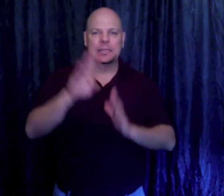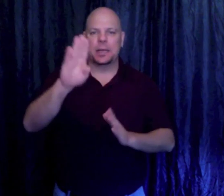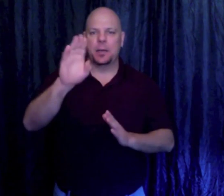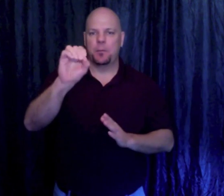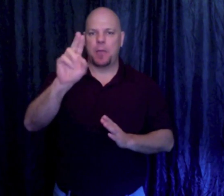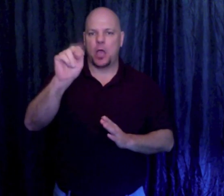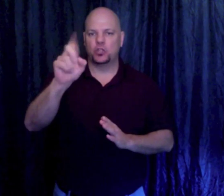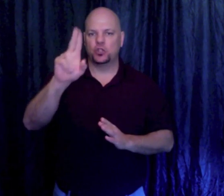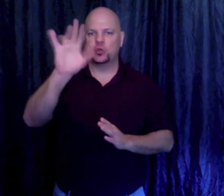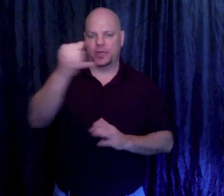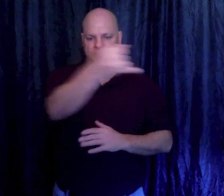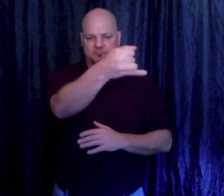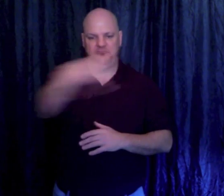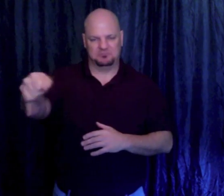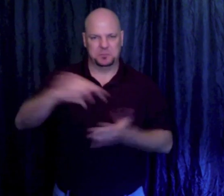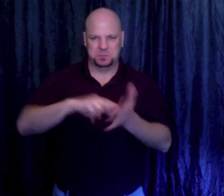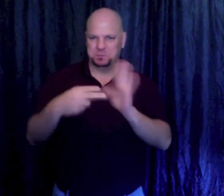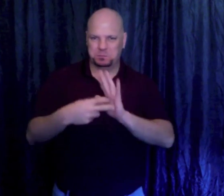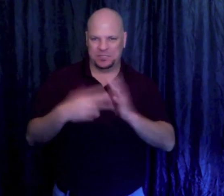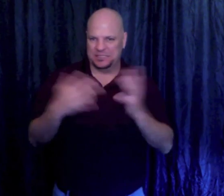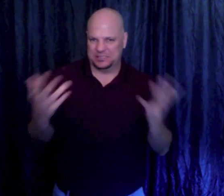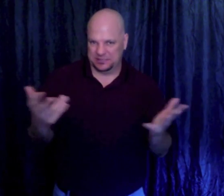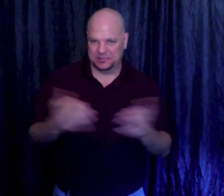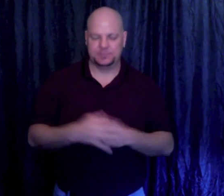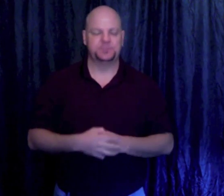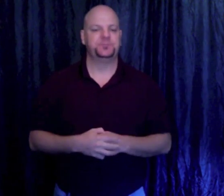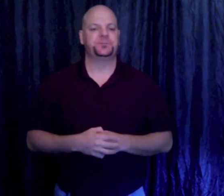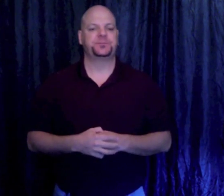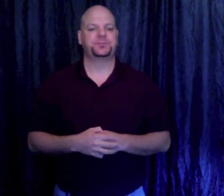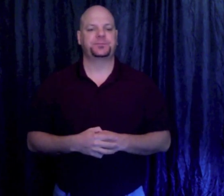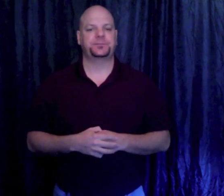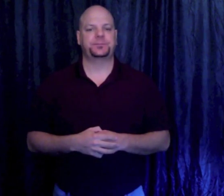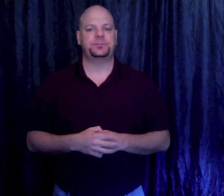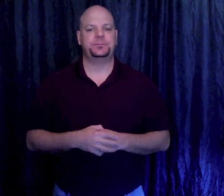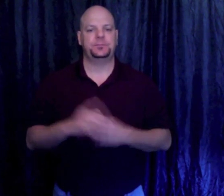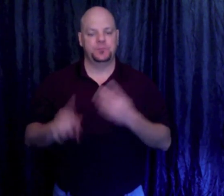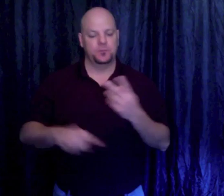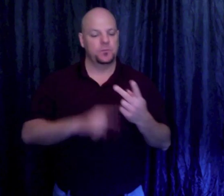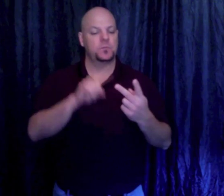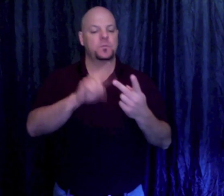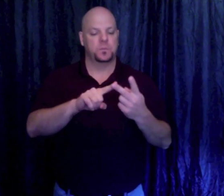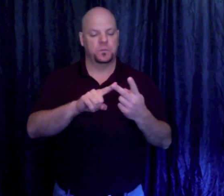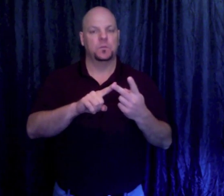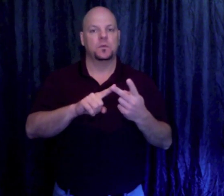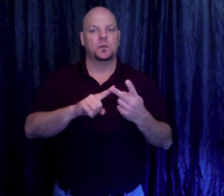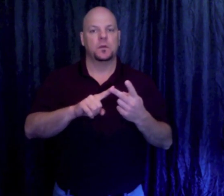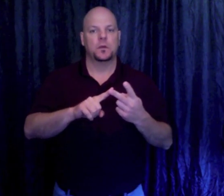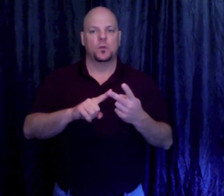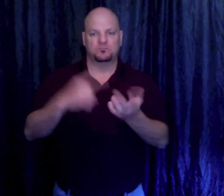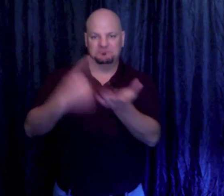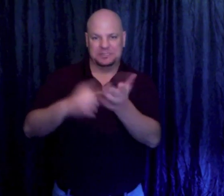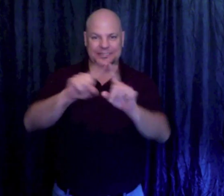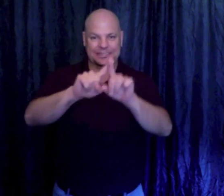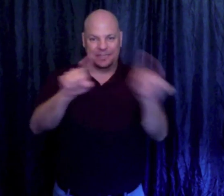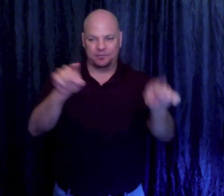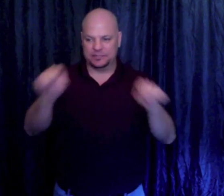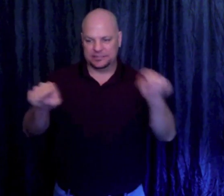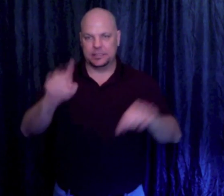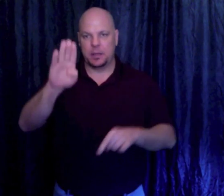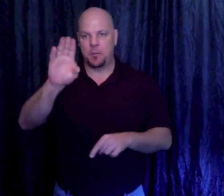everyday life, what boundaries means. Then we're going to look a little bit about the difference between boundaries and